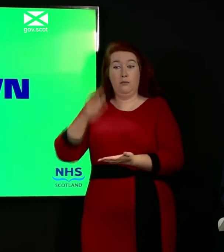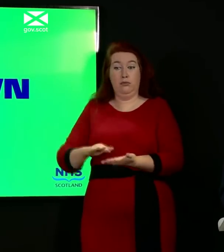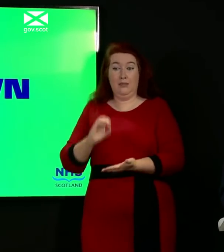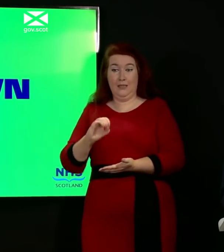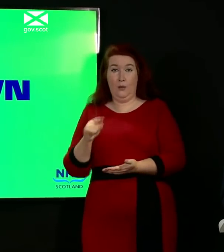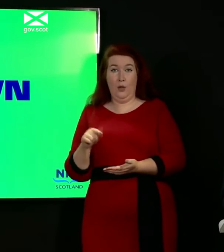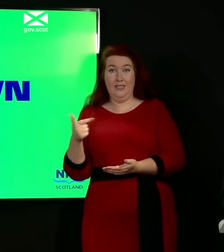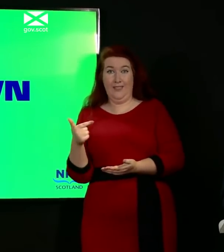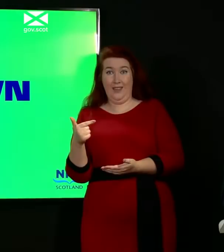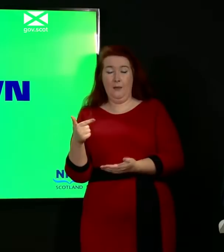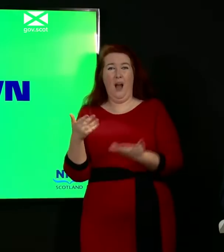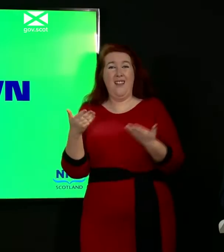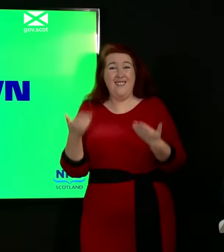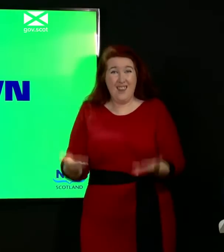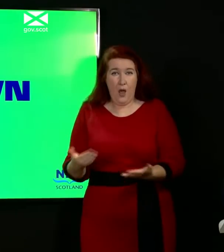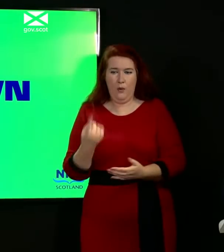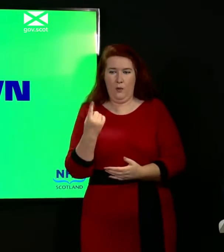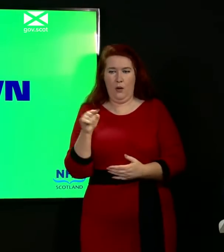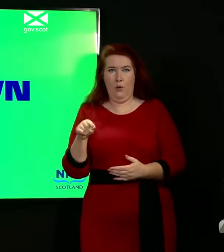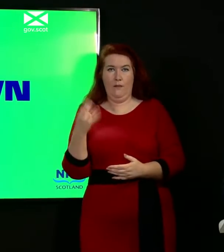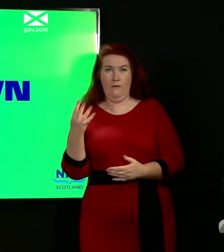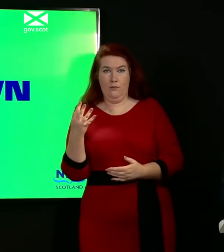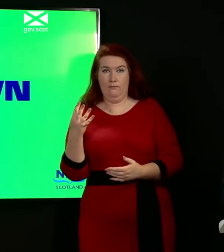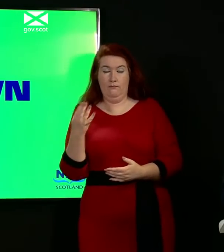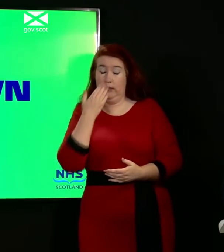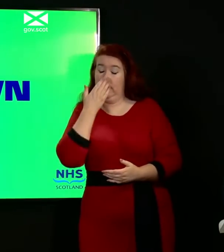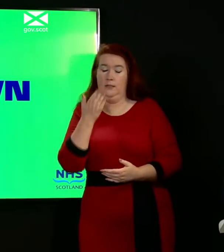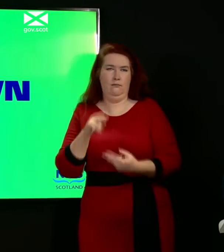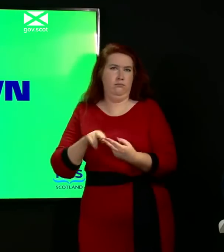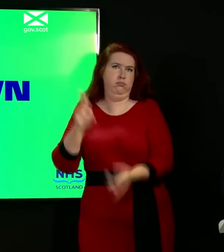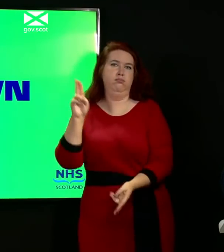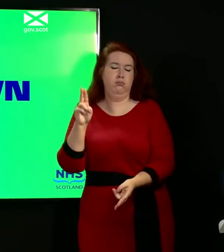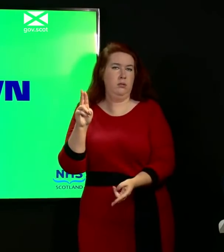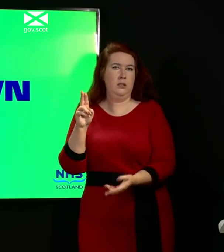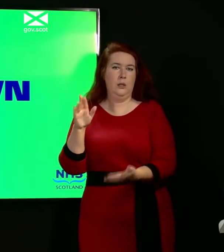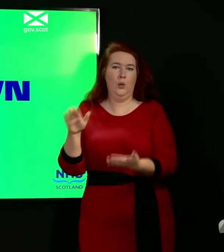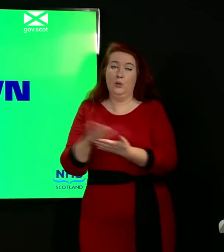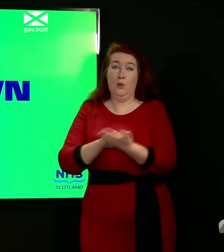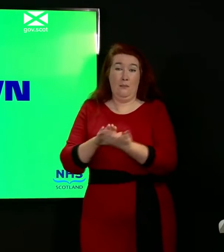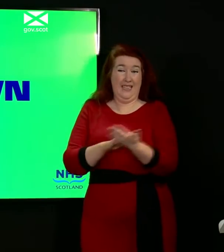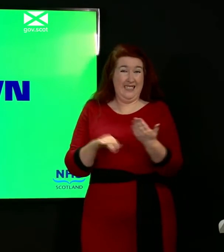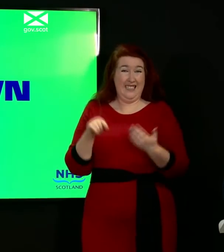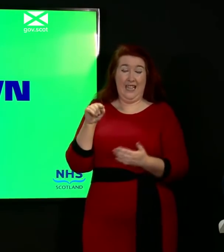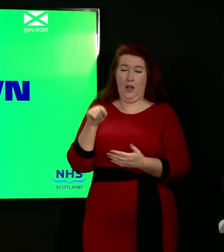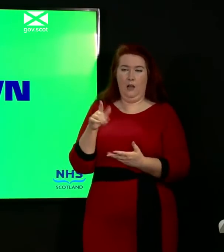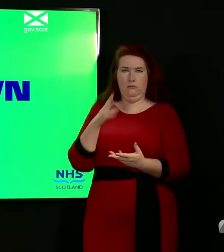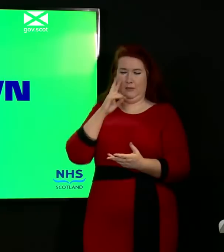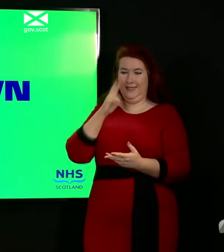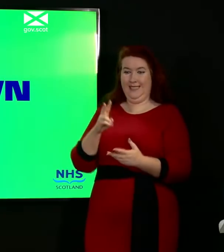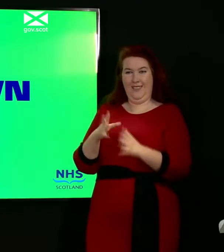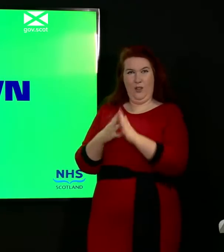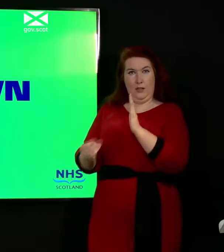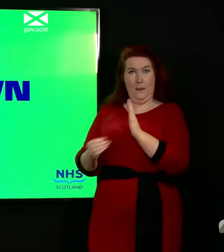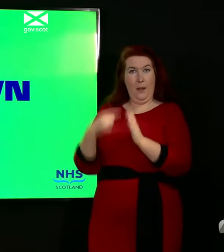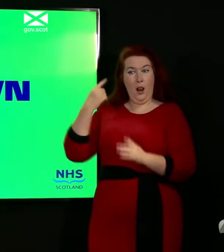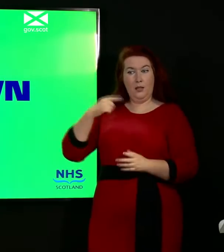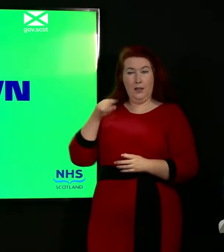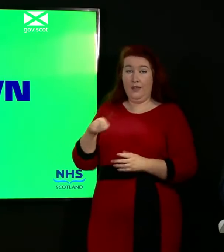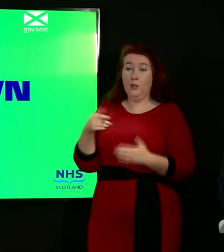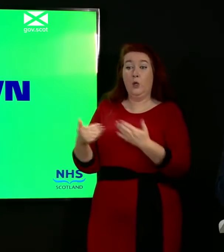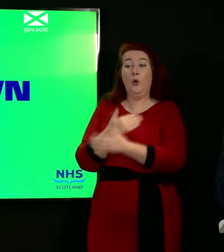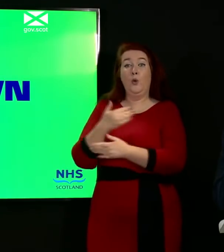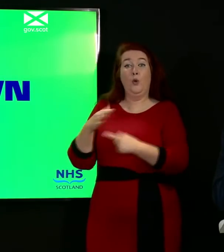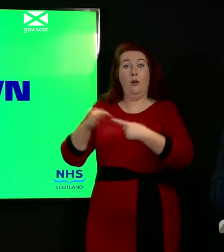R number to 1.4. And we got exponential growth. So there's something definitely different about the nature of this virus.